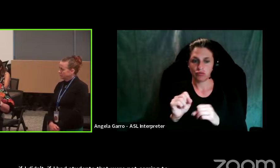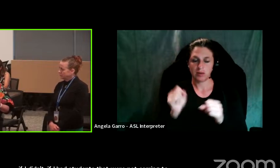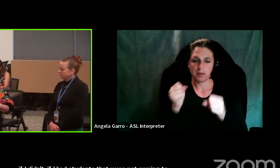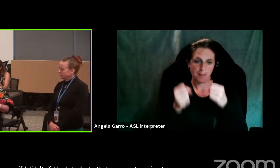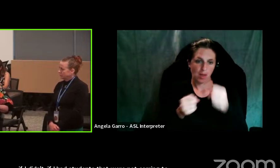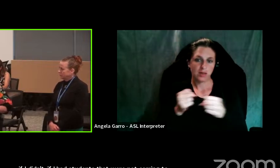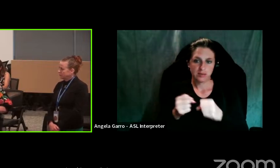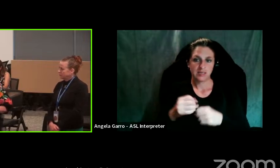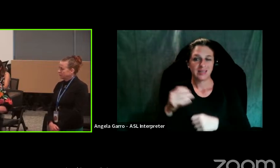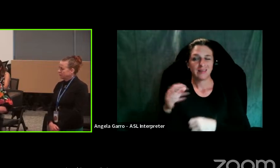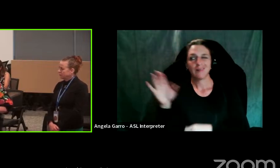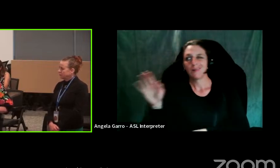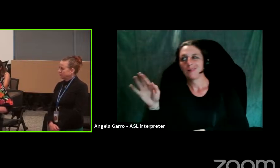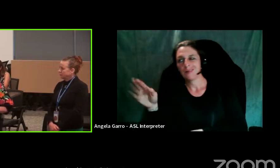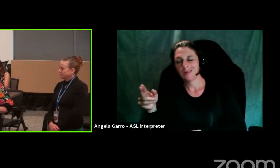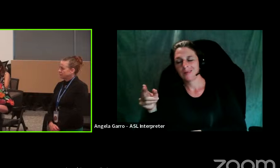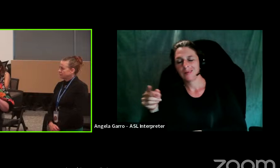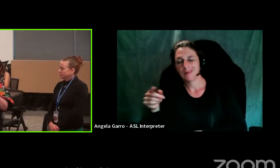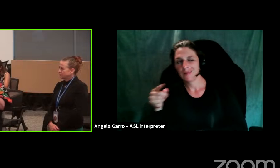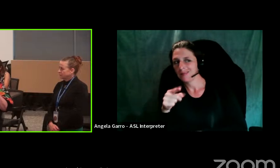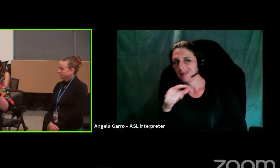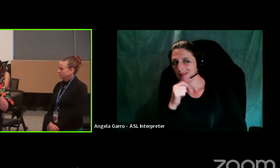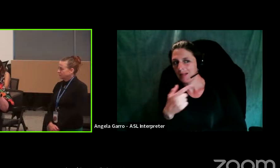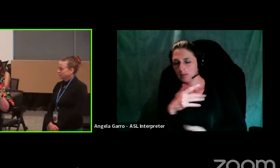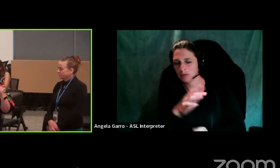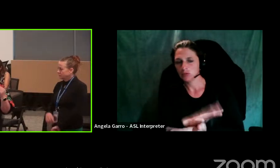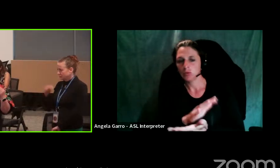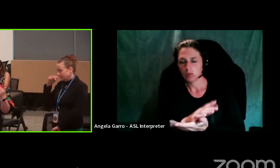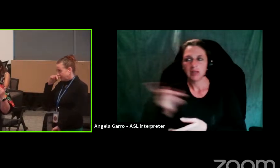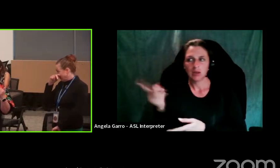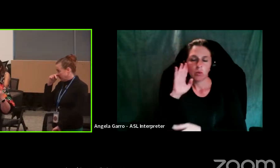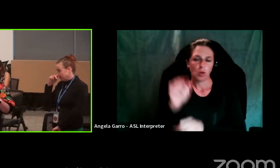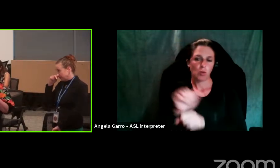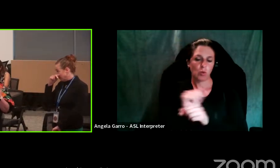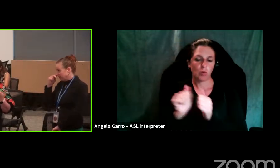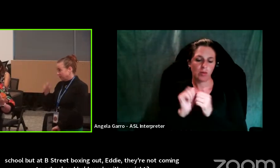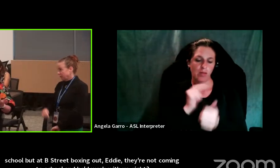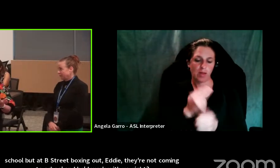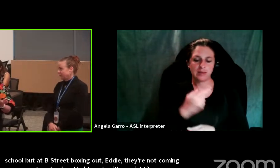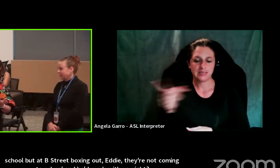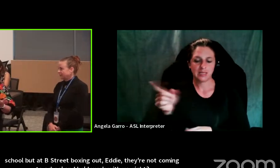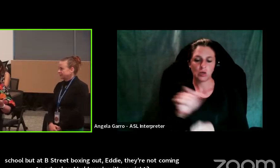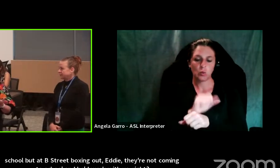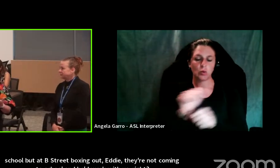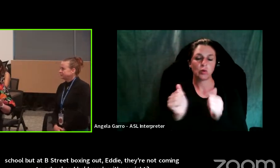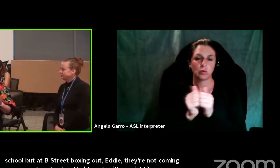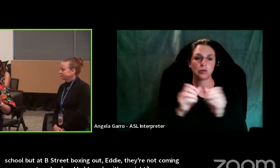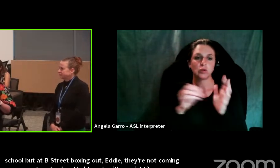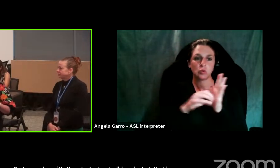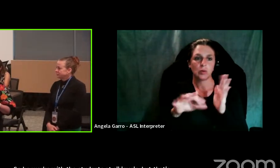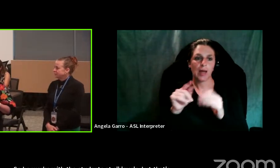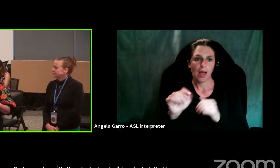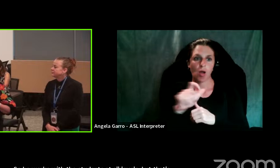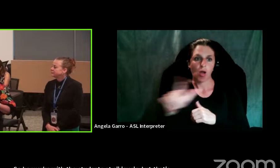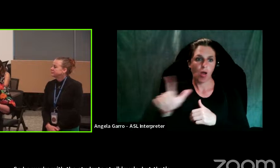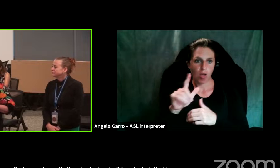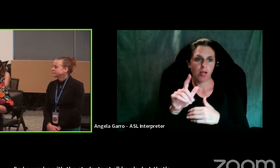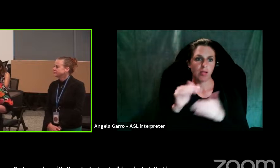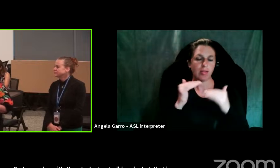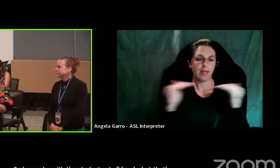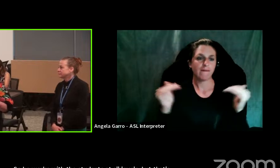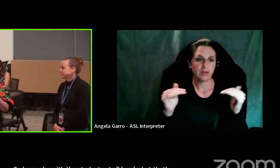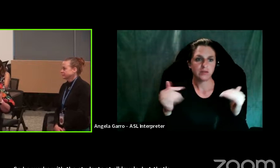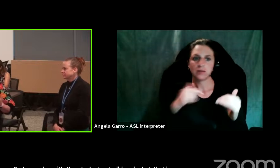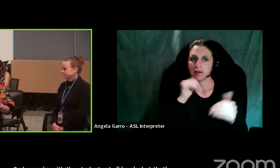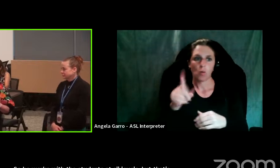he'd work with us, right? So he works with the students at all levels, but that's not the only peer support group that we offer. So